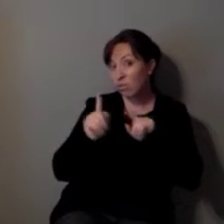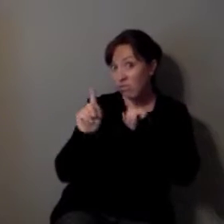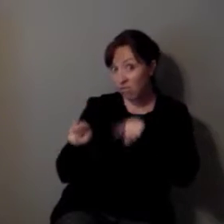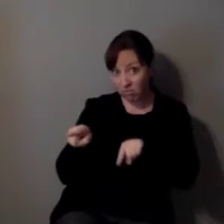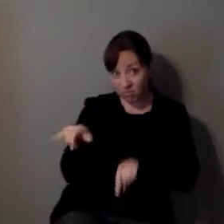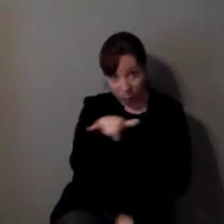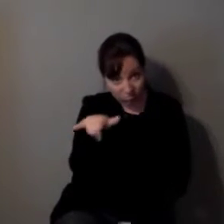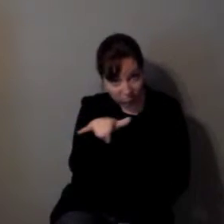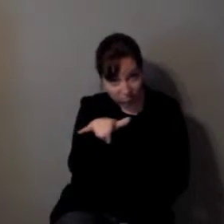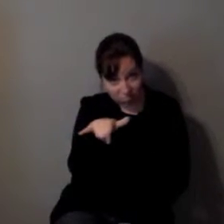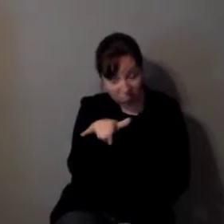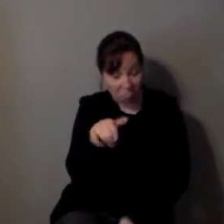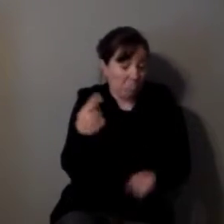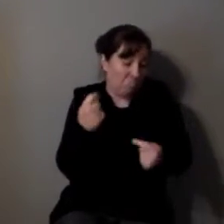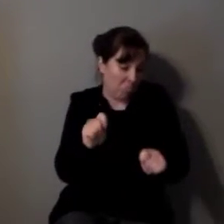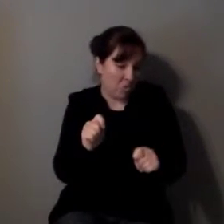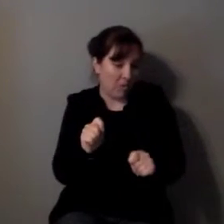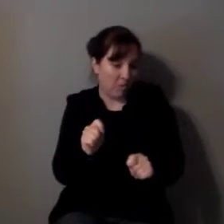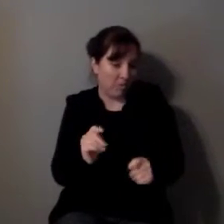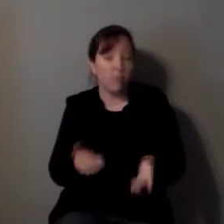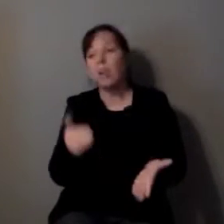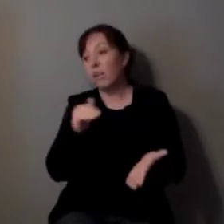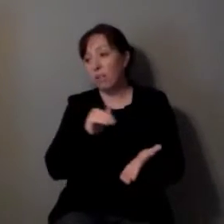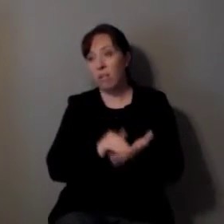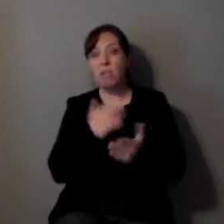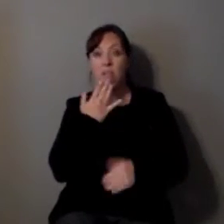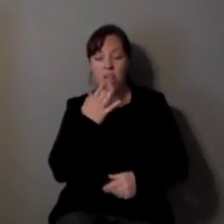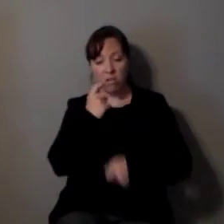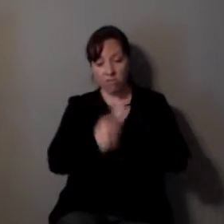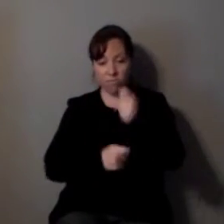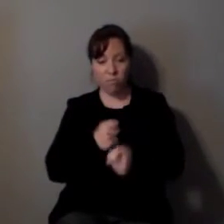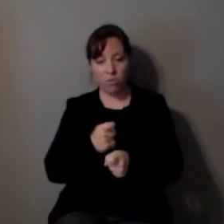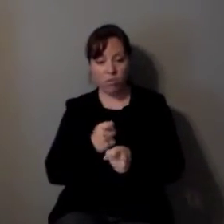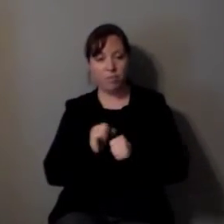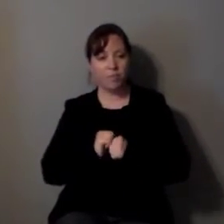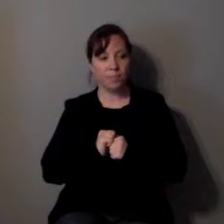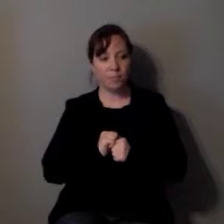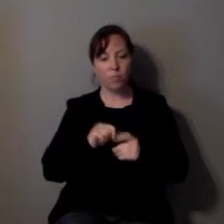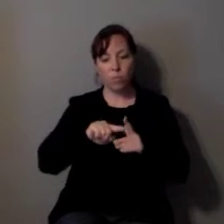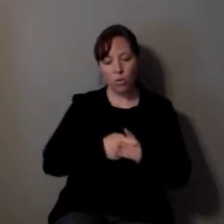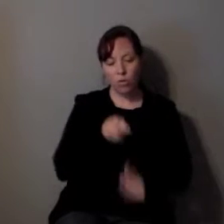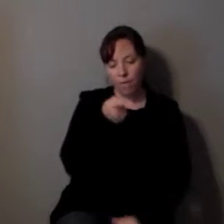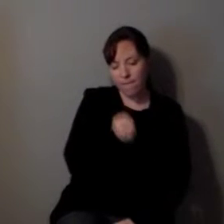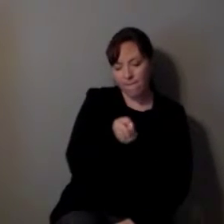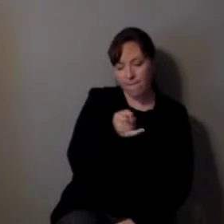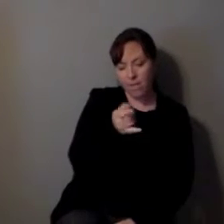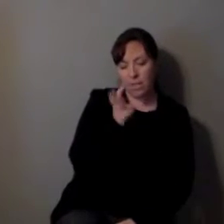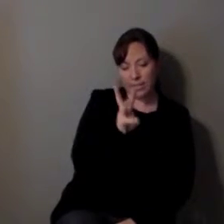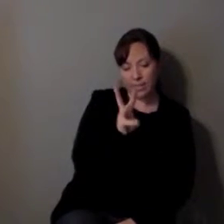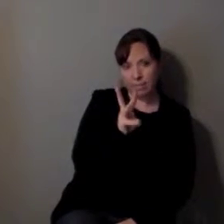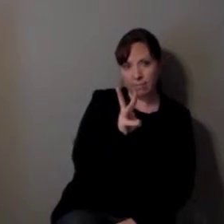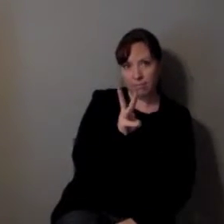try that. I'm going to try it in a different color so we don't get all confused. So let's start at 6, right? Ignore the yellow for now and add 5 to